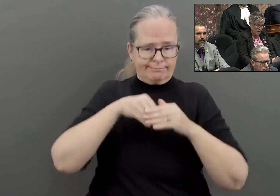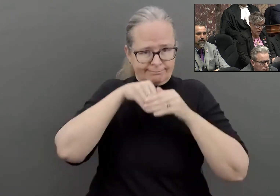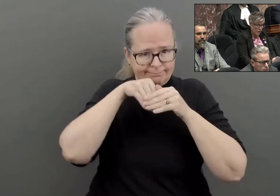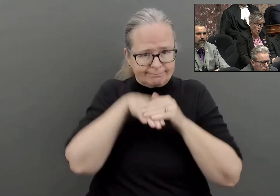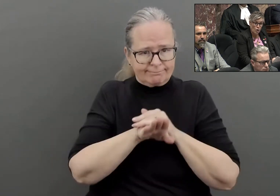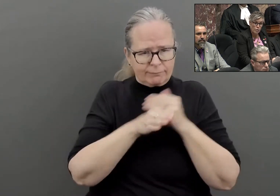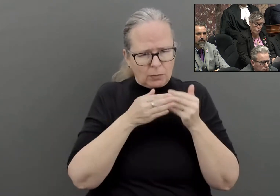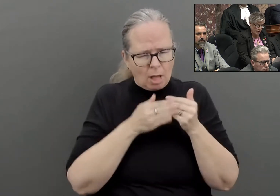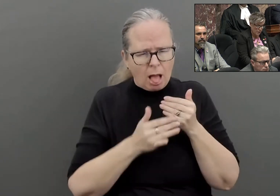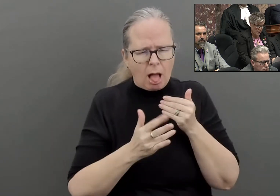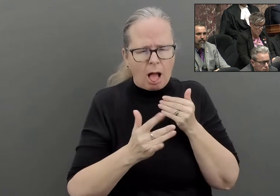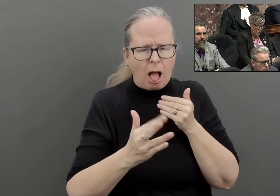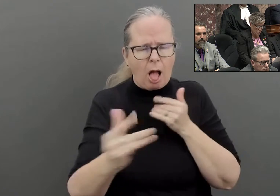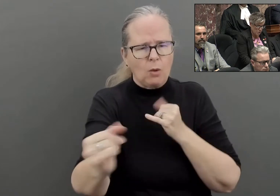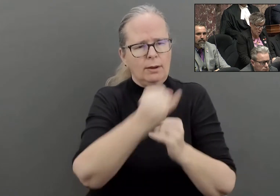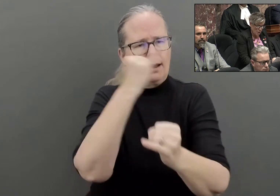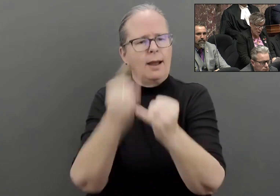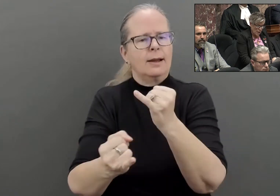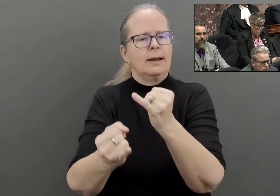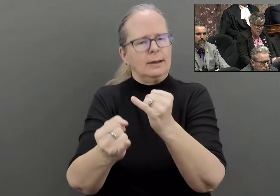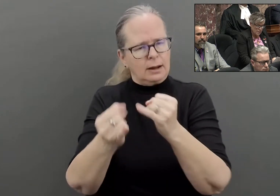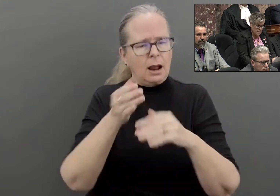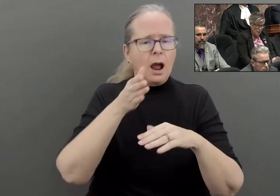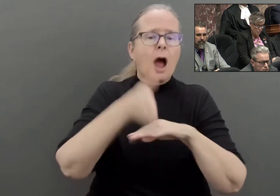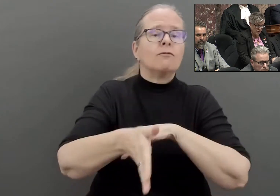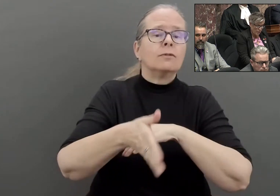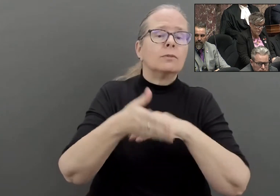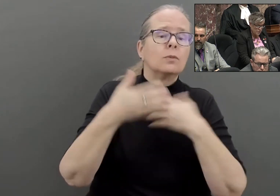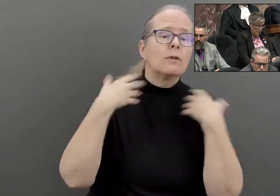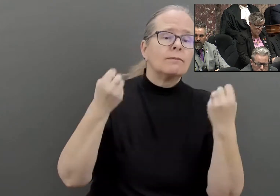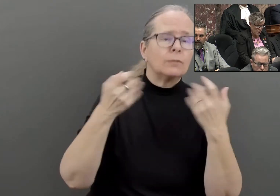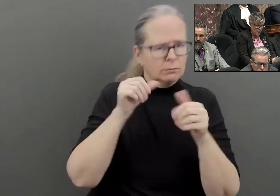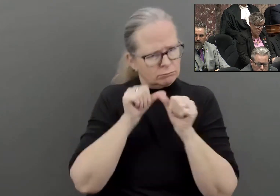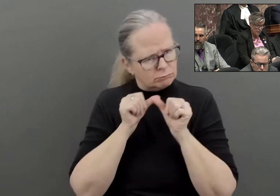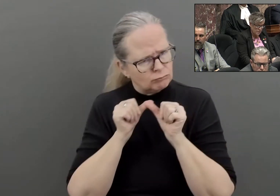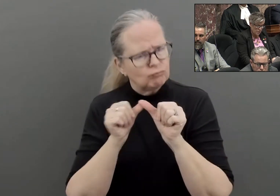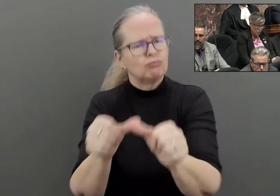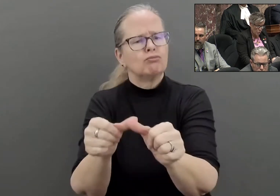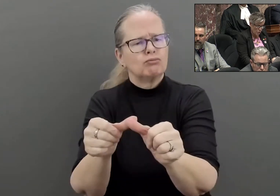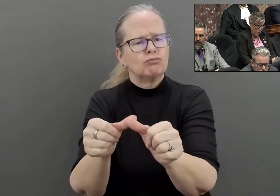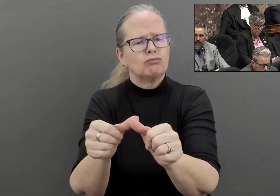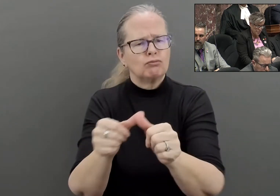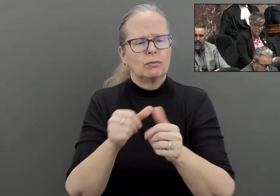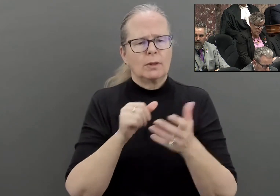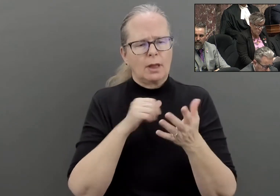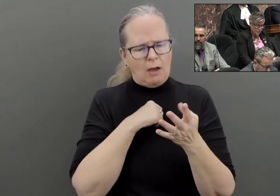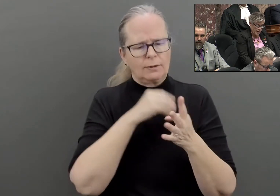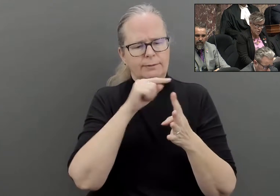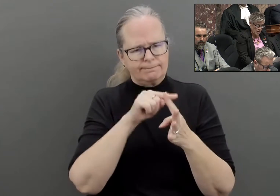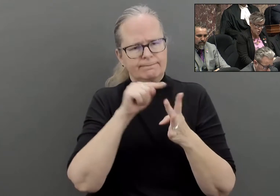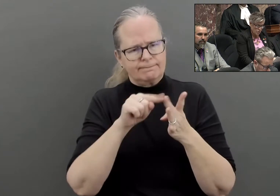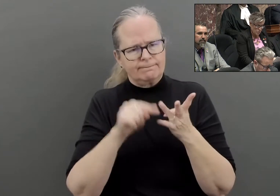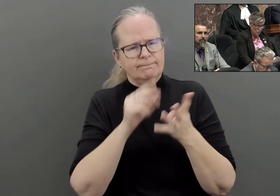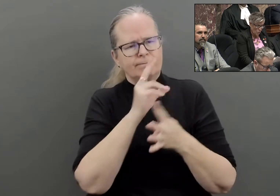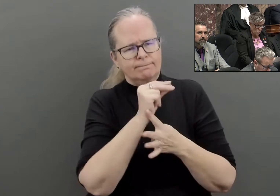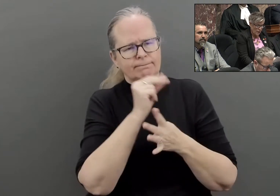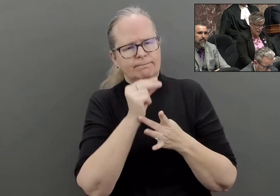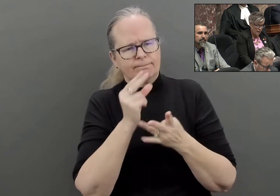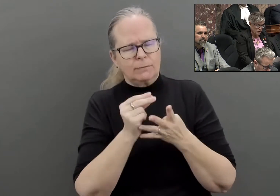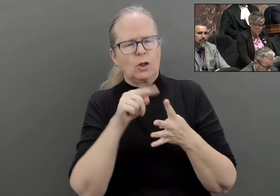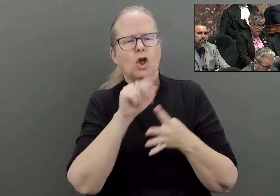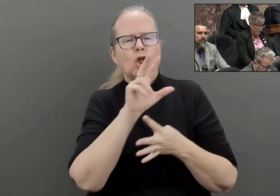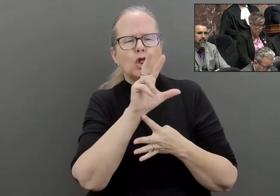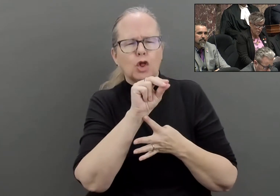your recovery, all 30-day minimums. It was an in-depth self-discovery and Christ-centered program that was very structured, goal,